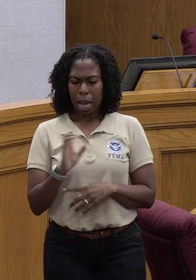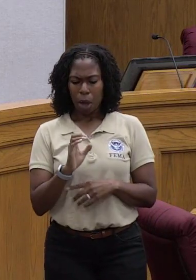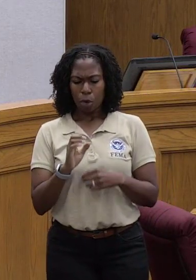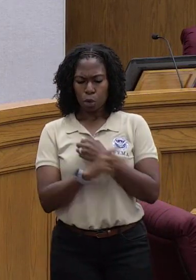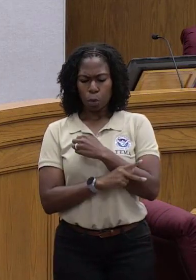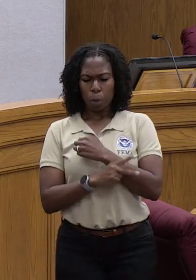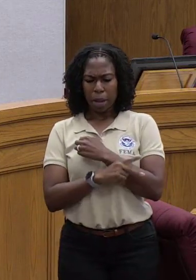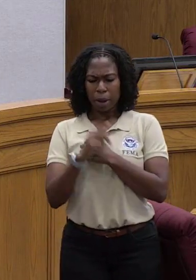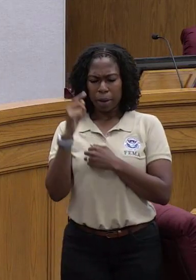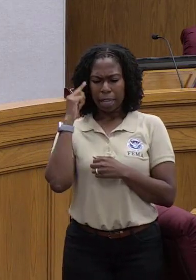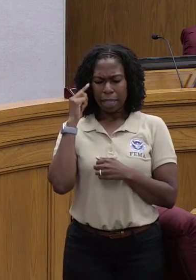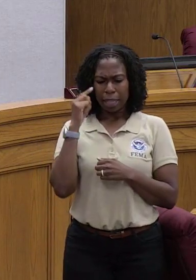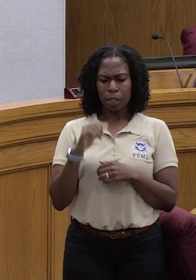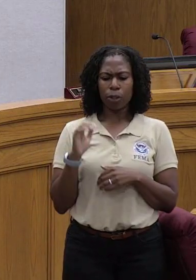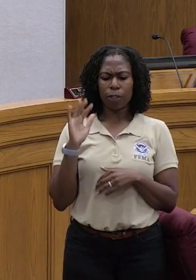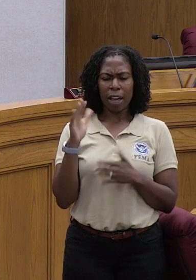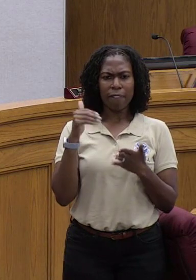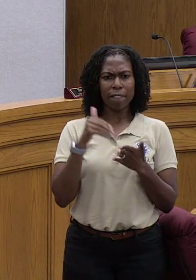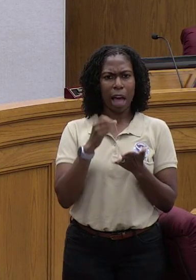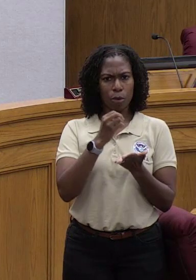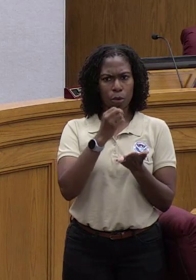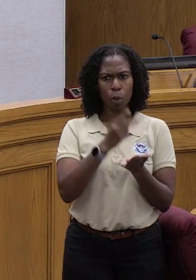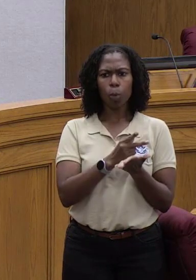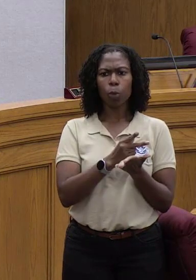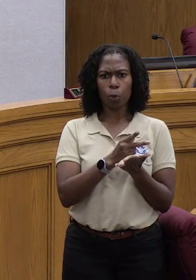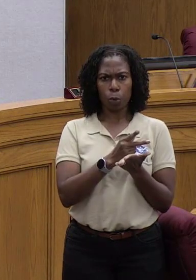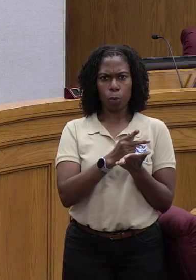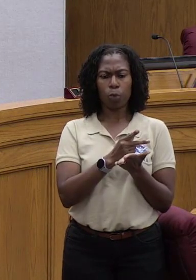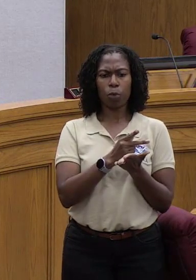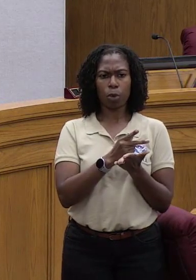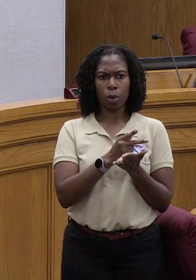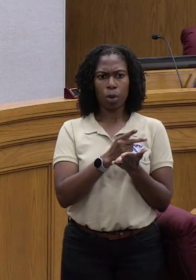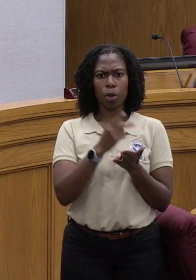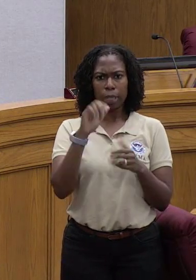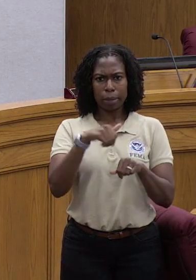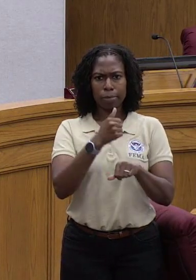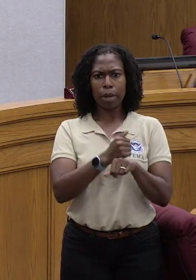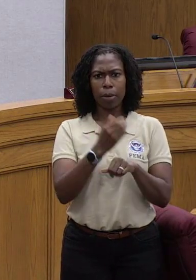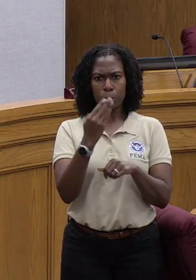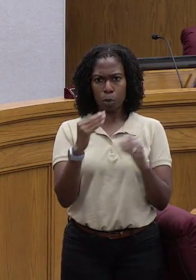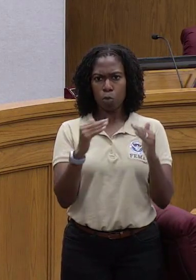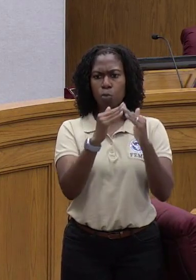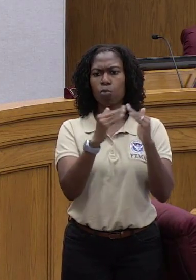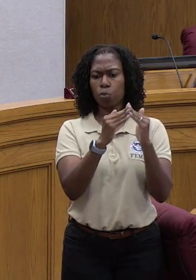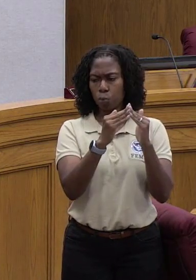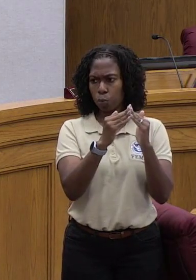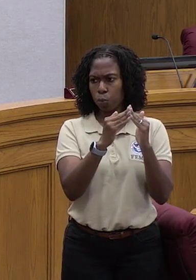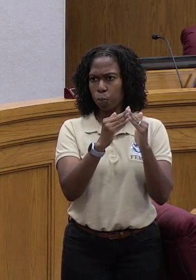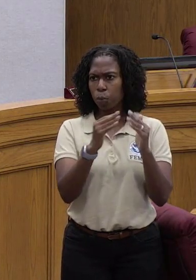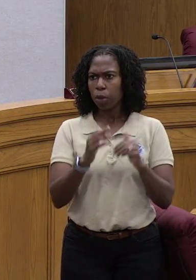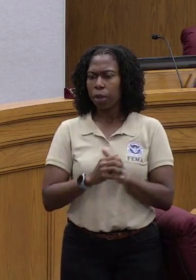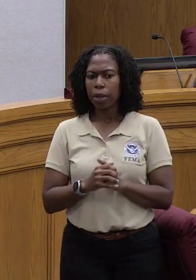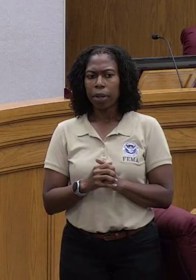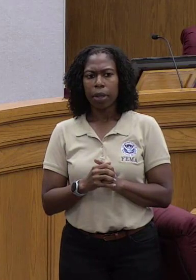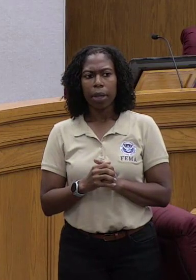over 5,000 approved rights of entry, and well over